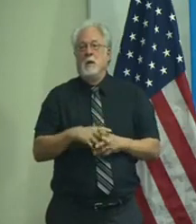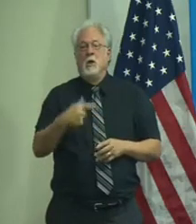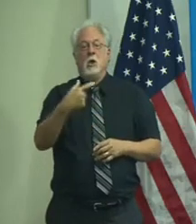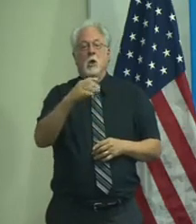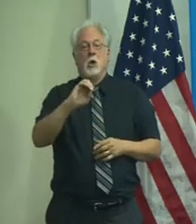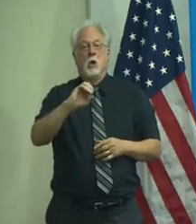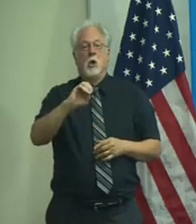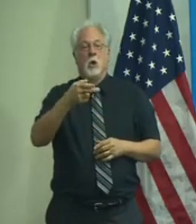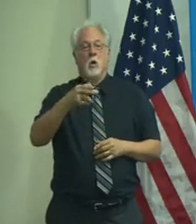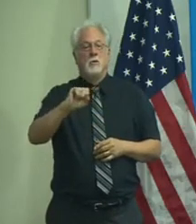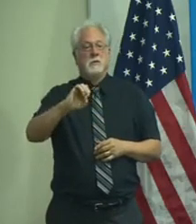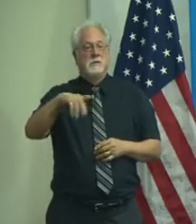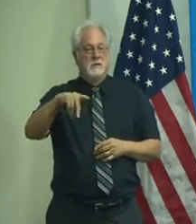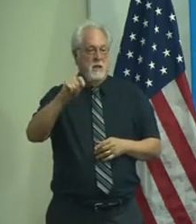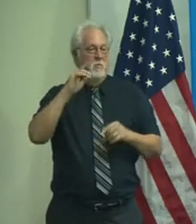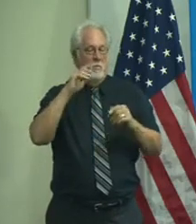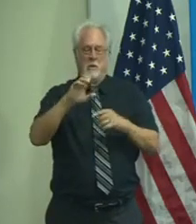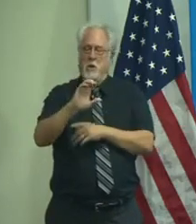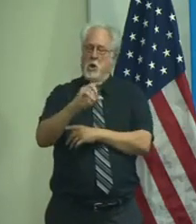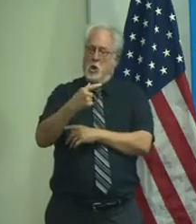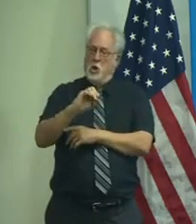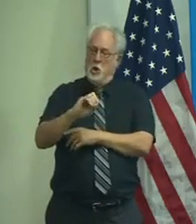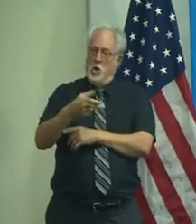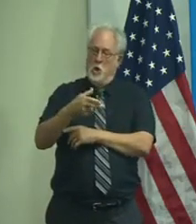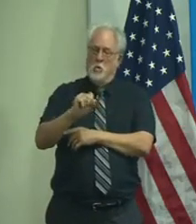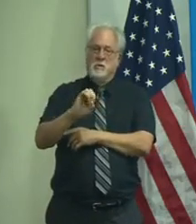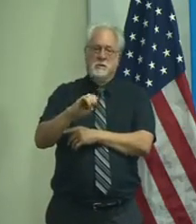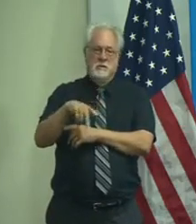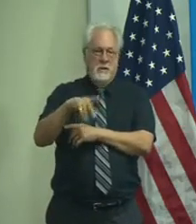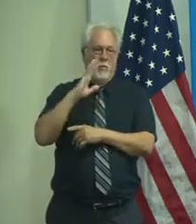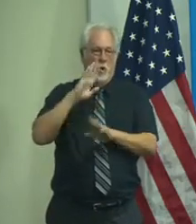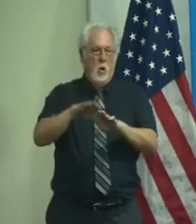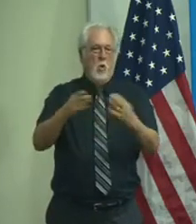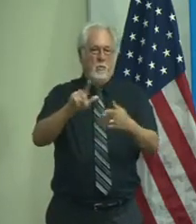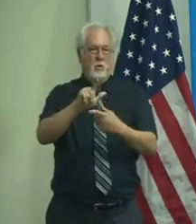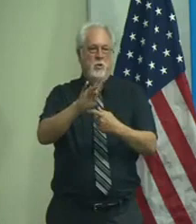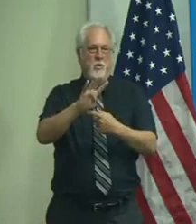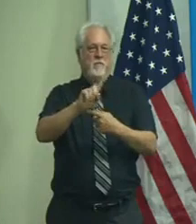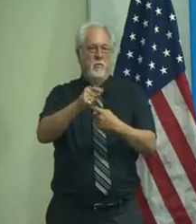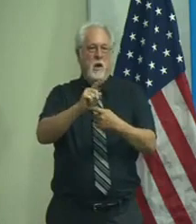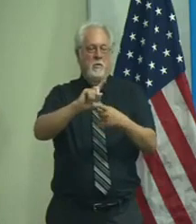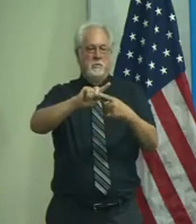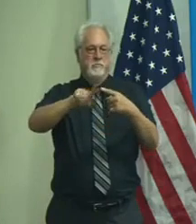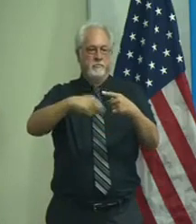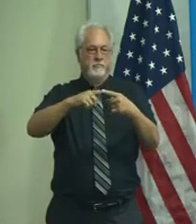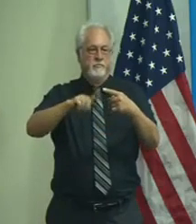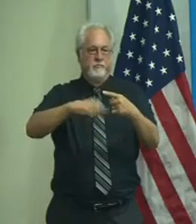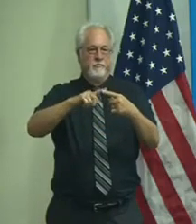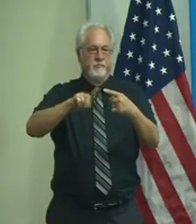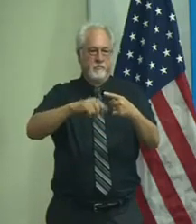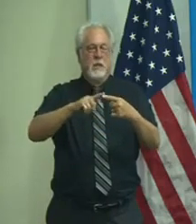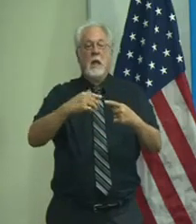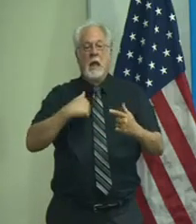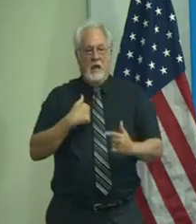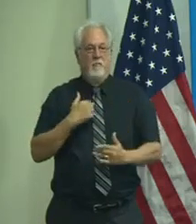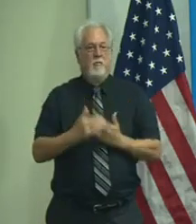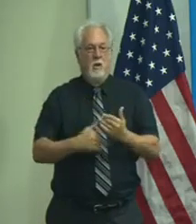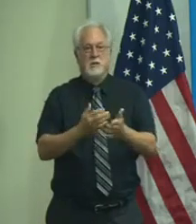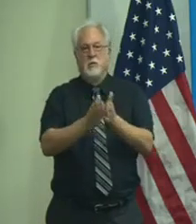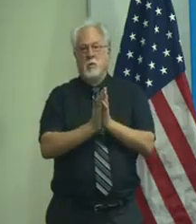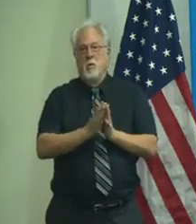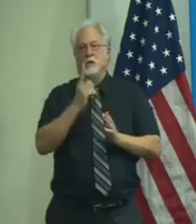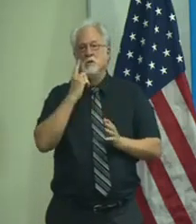GOSEP will obviously continue to operate 24 hours a day, around the clock. It has processed a number of requests